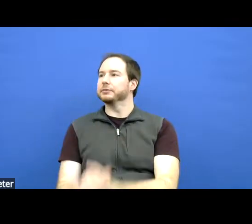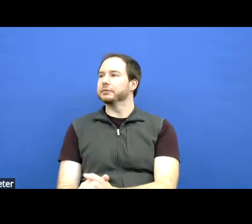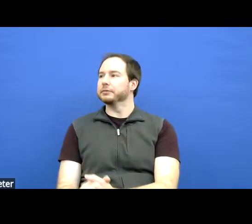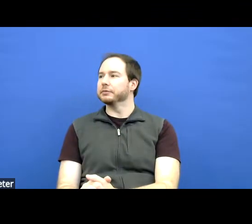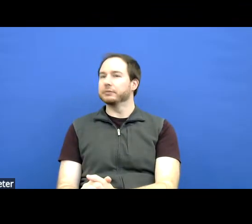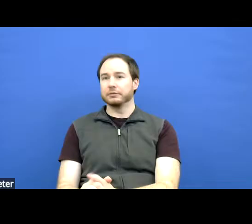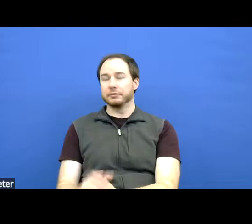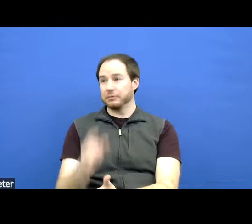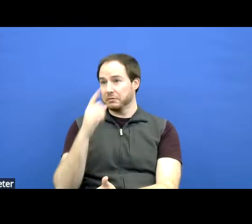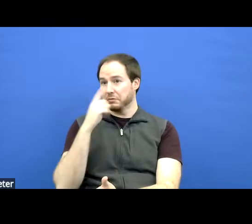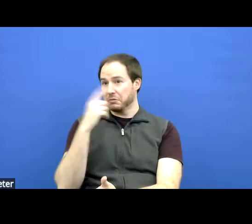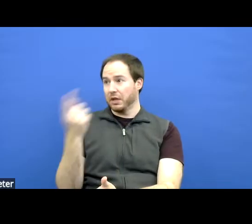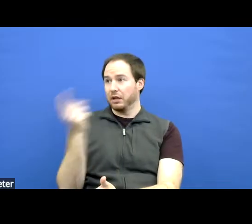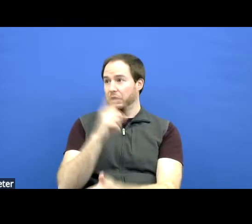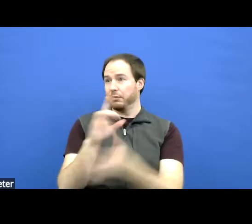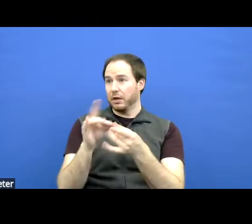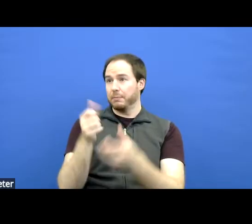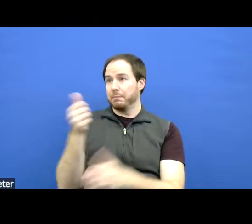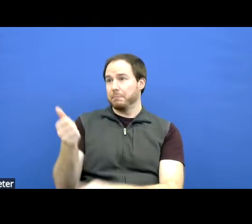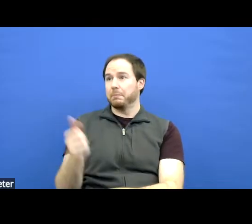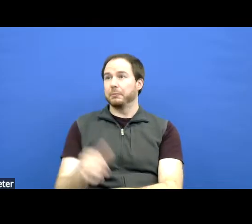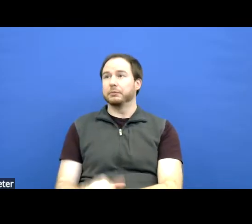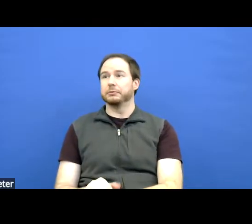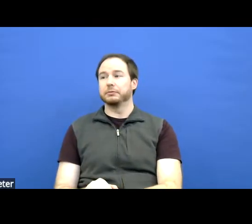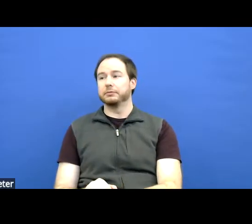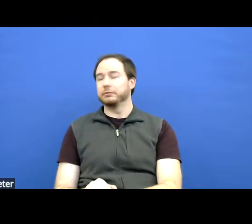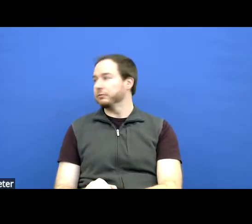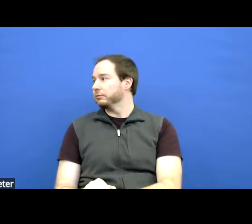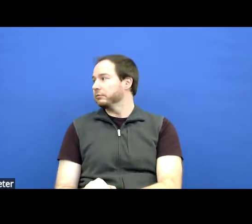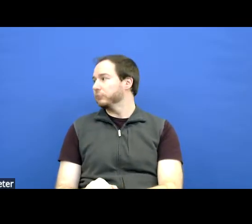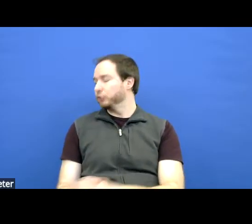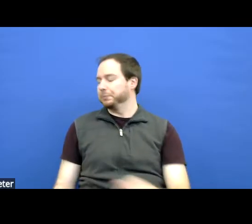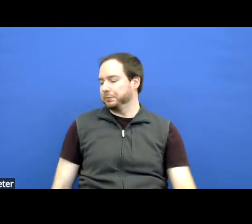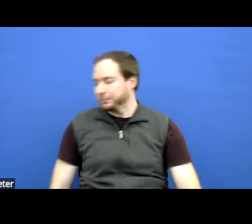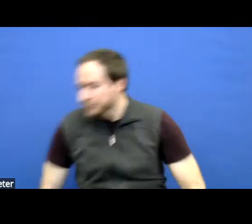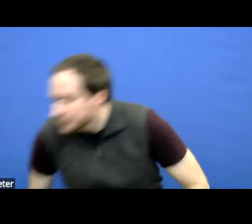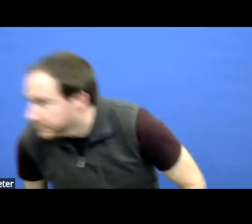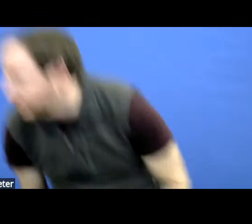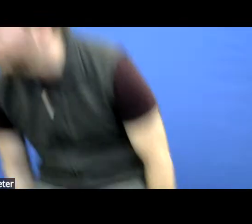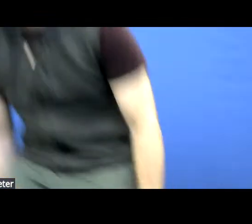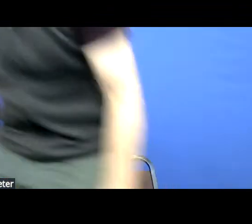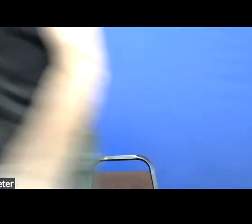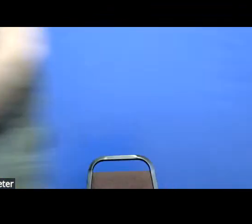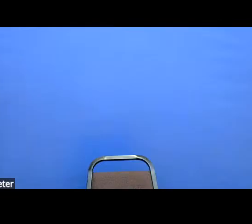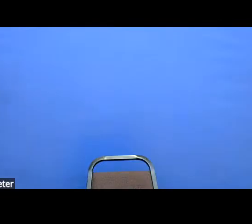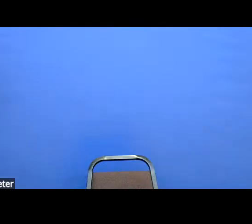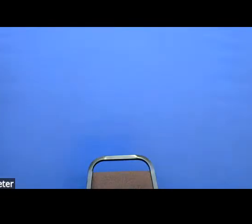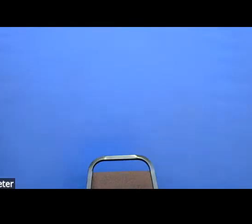Would you like to say a few words?